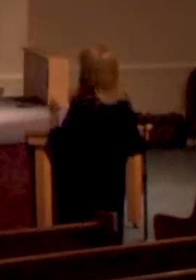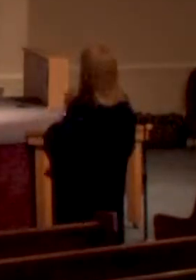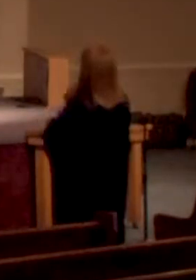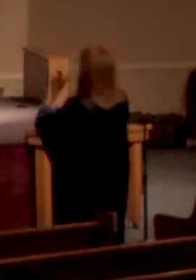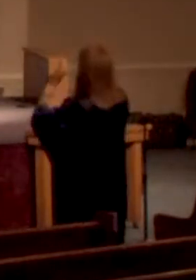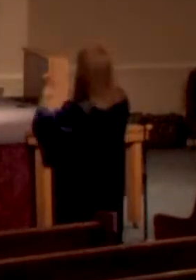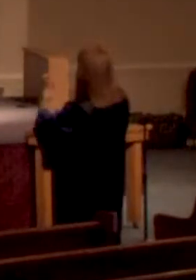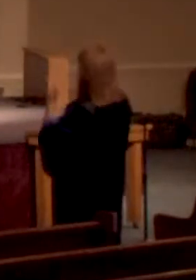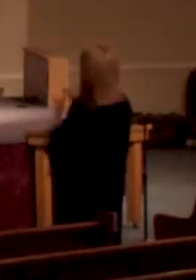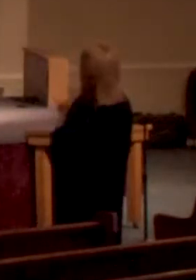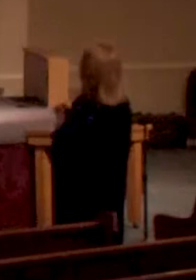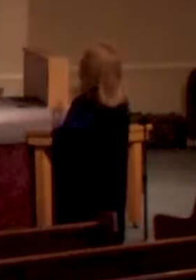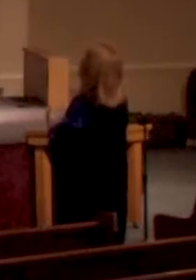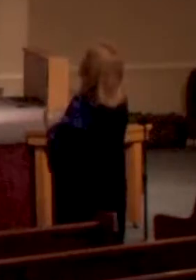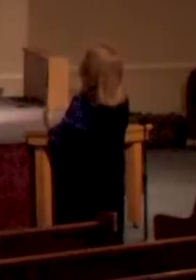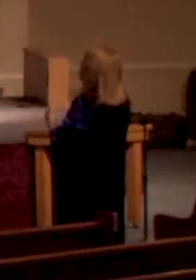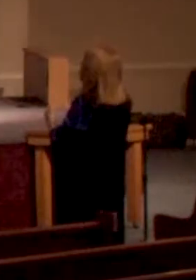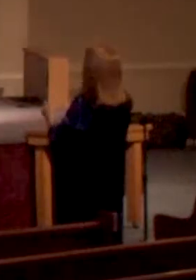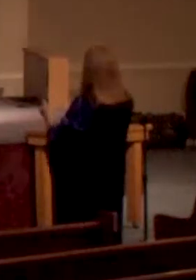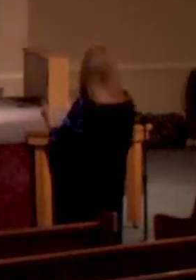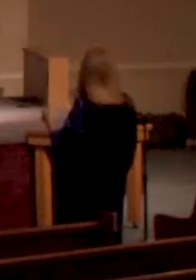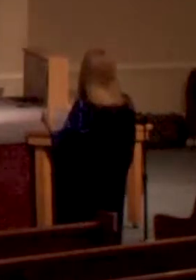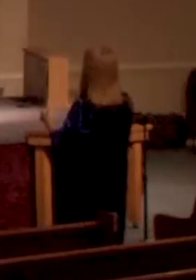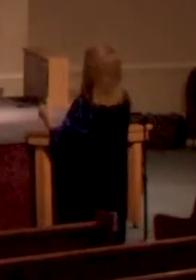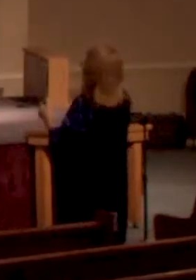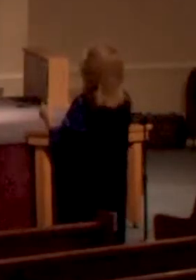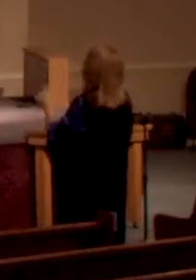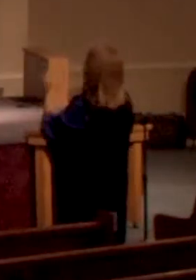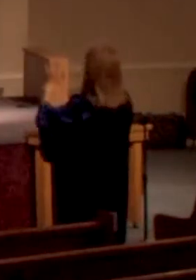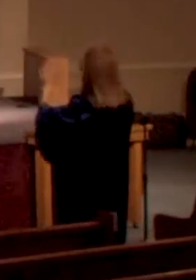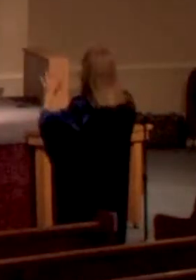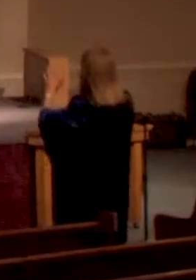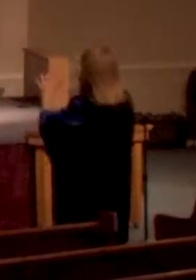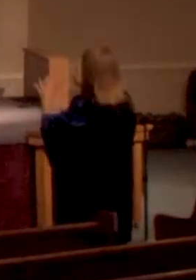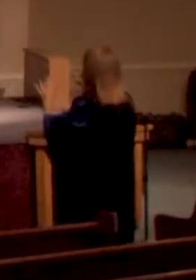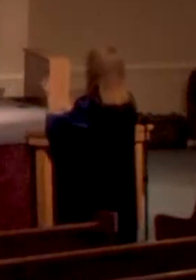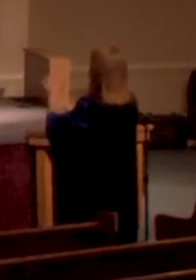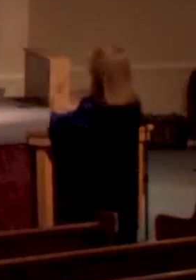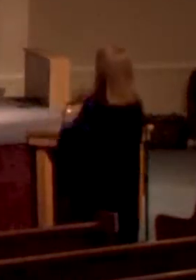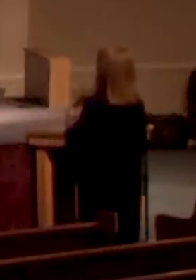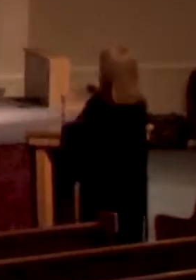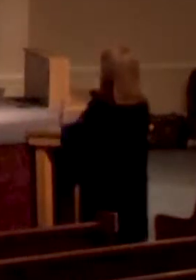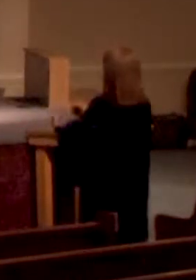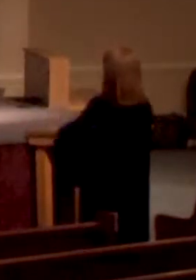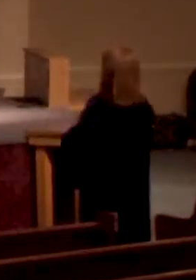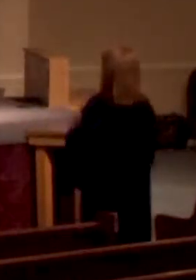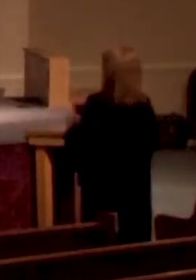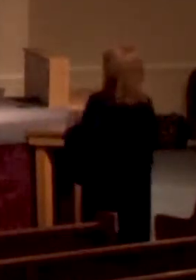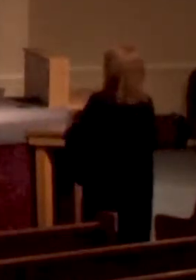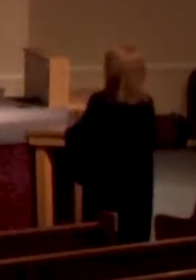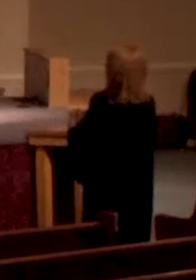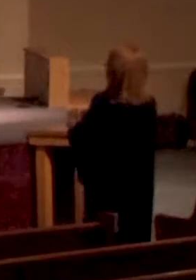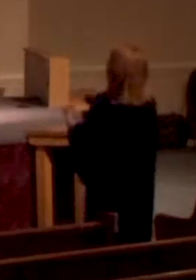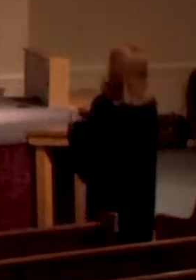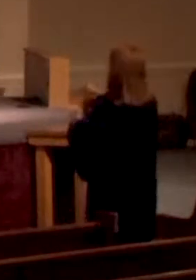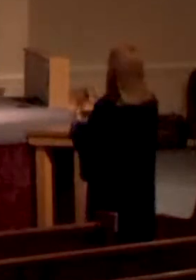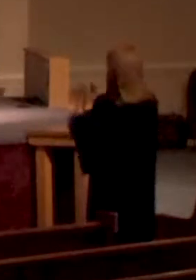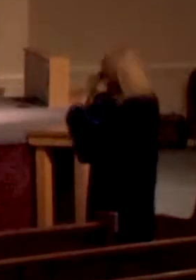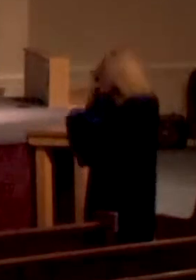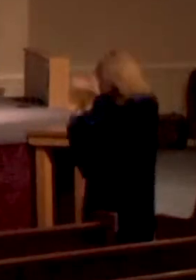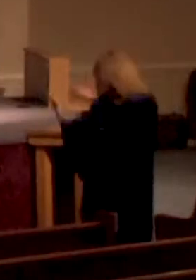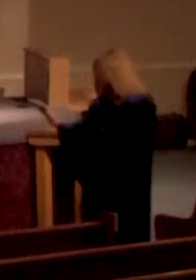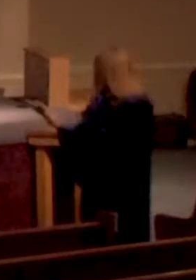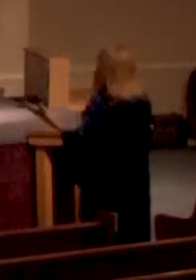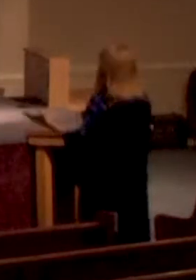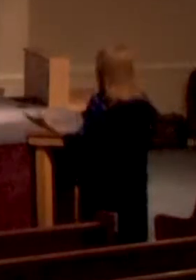we just know of your grace and your mercy, your healing power, and all that you provide for us.